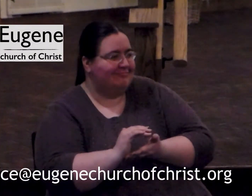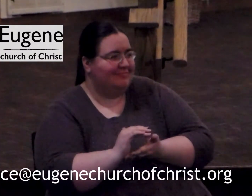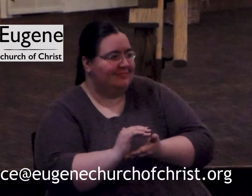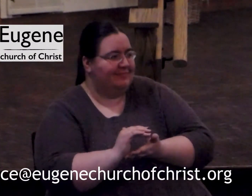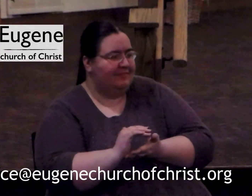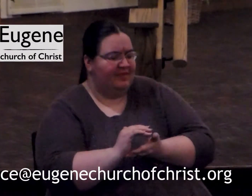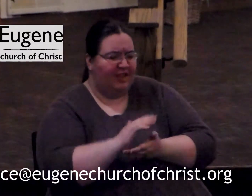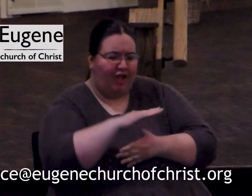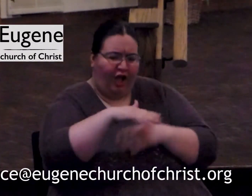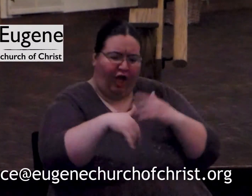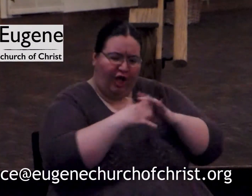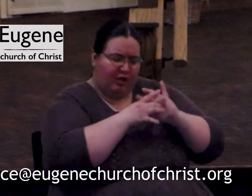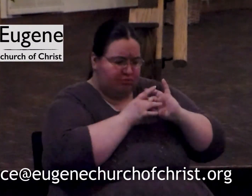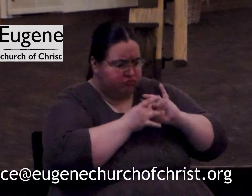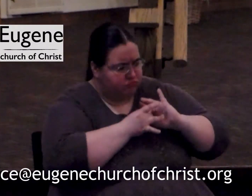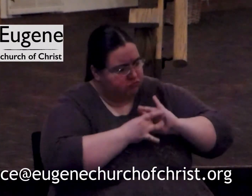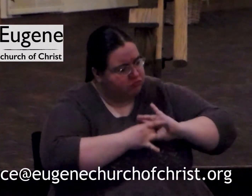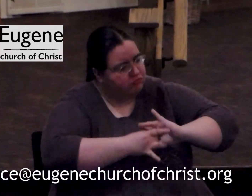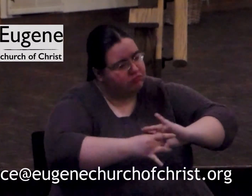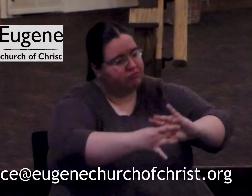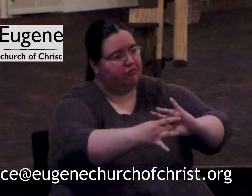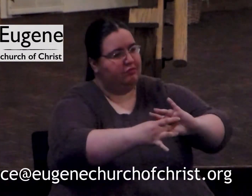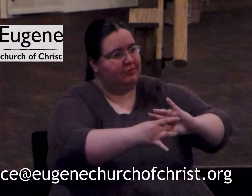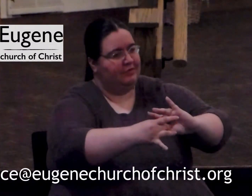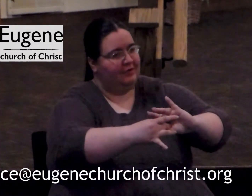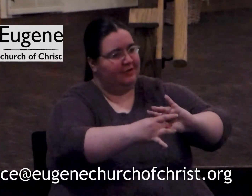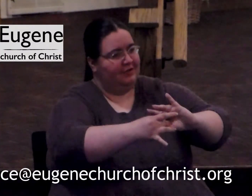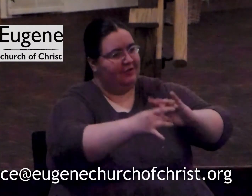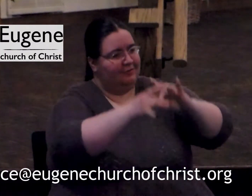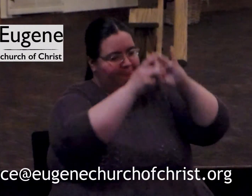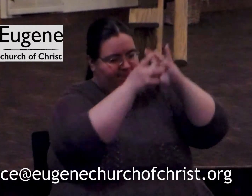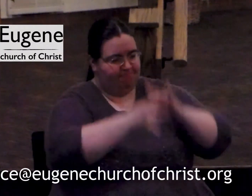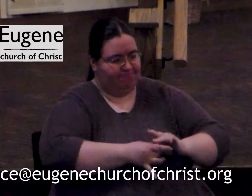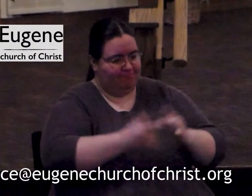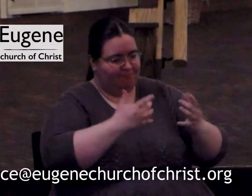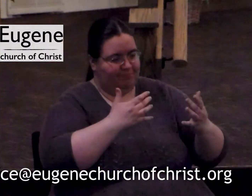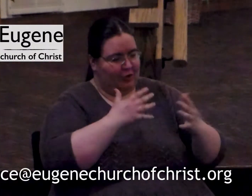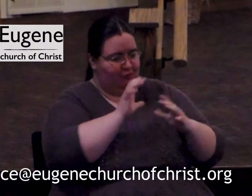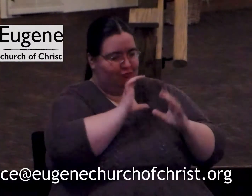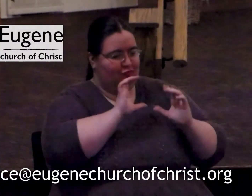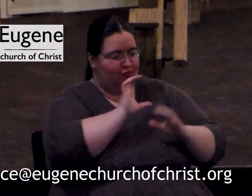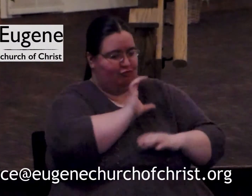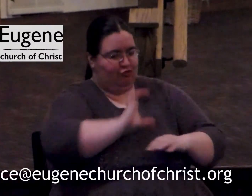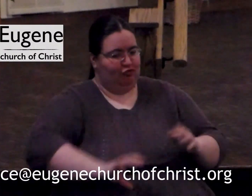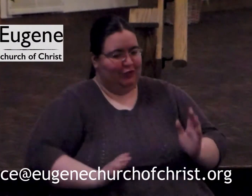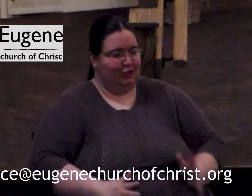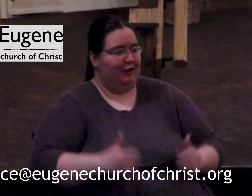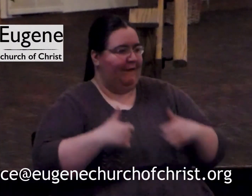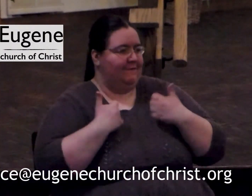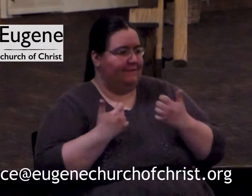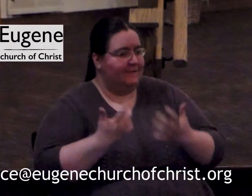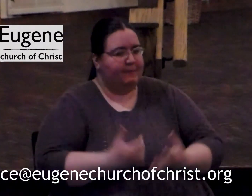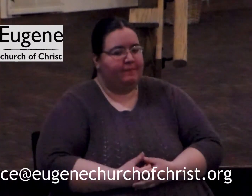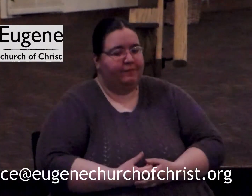lot less grumbling that we looked at a few verses ago. All of this ties together to make us who we are as